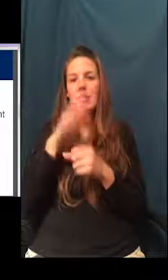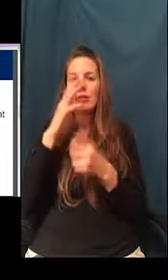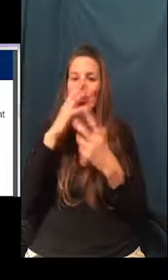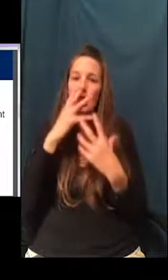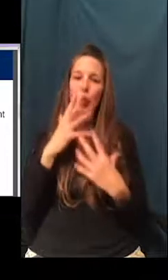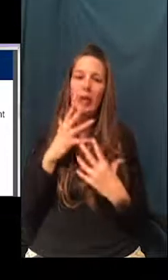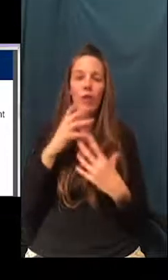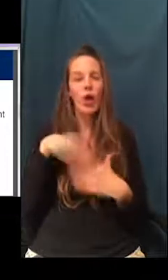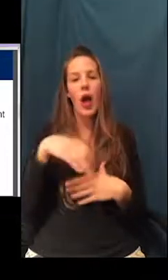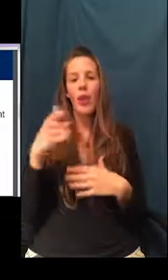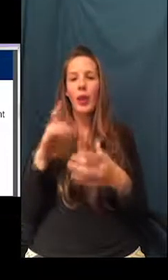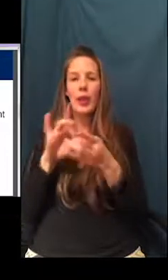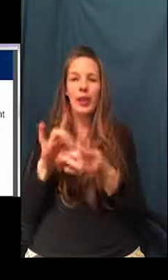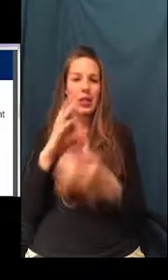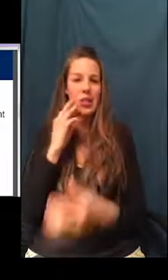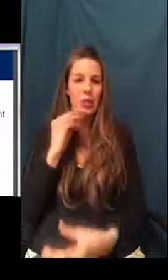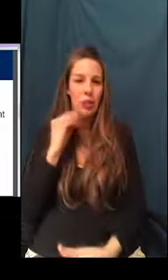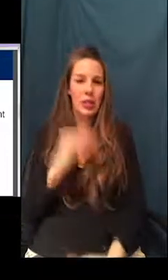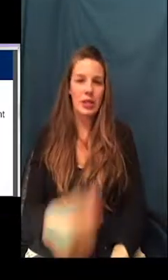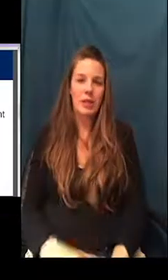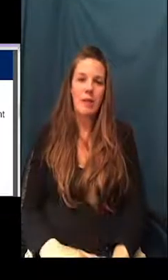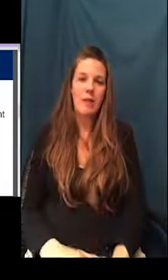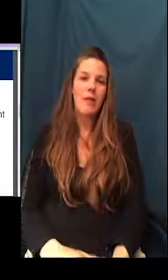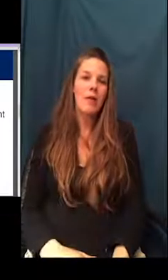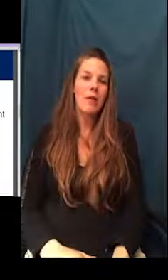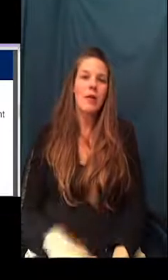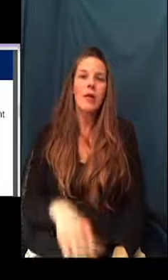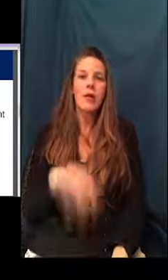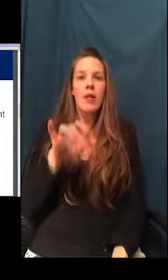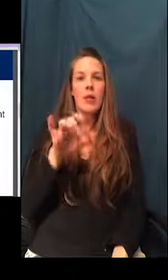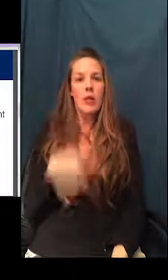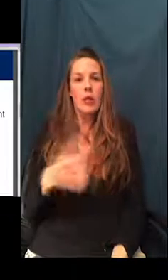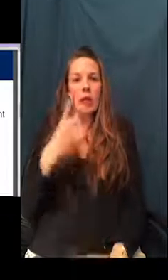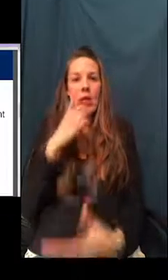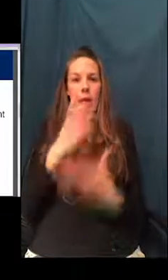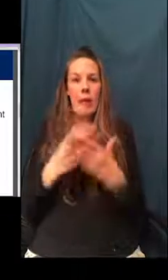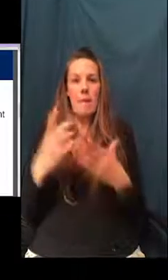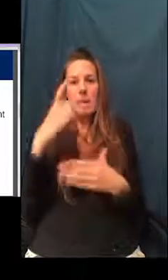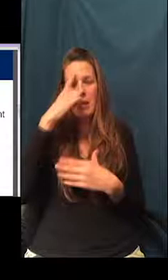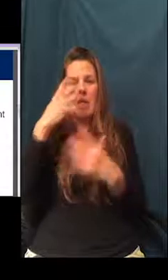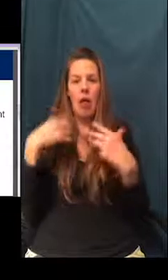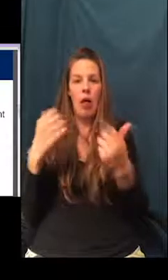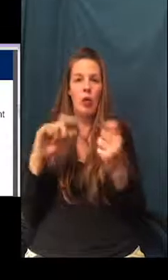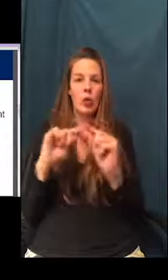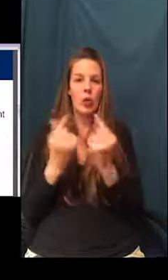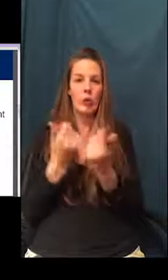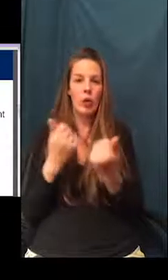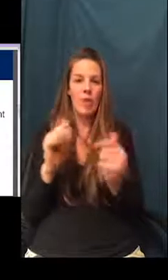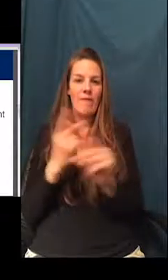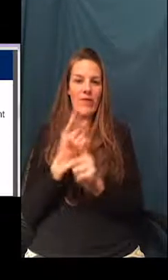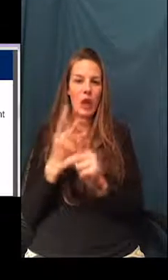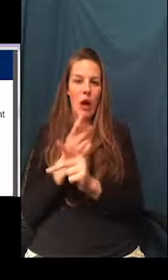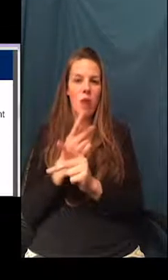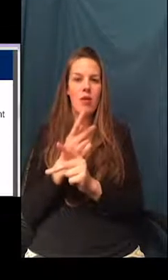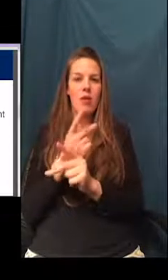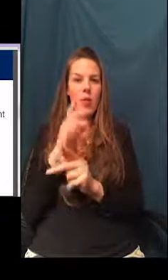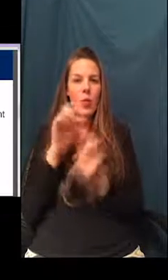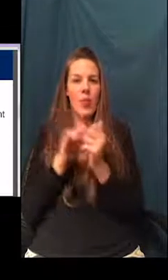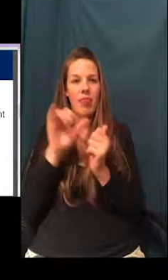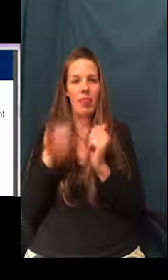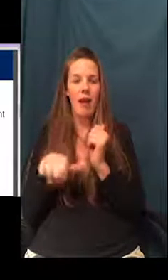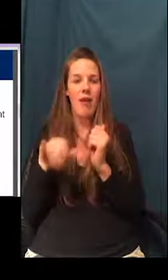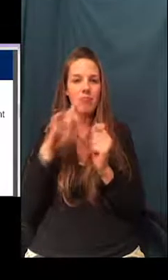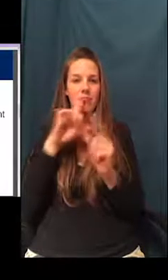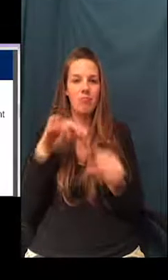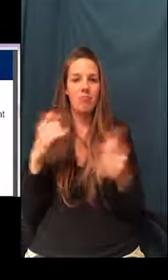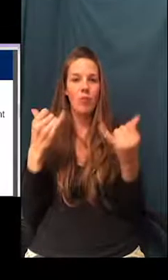other related experiences? So that's one of the things that our mental health group is working on. with the incident command